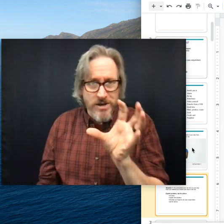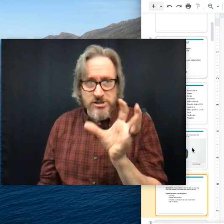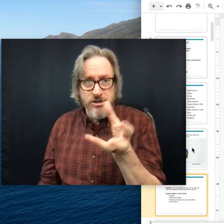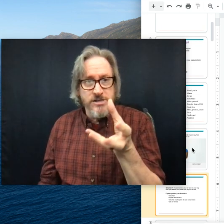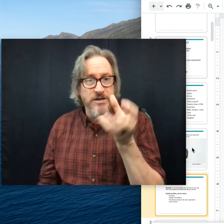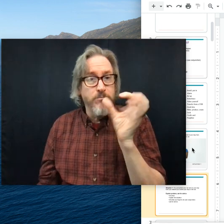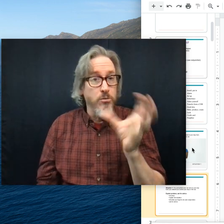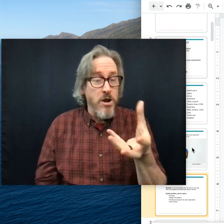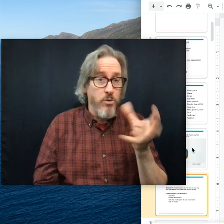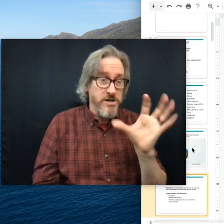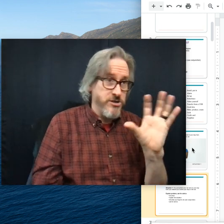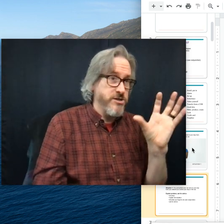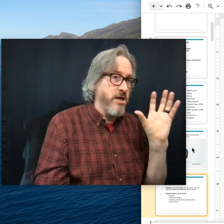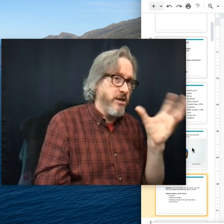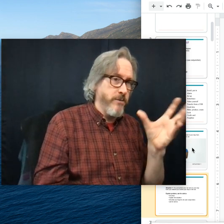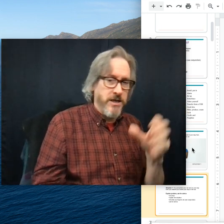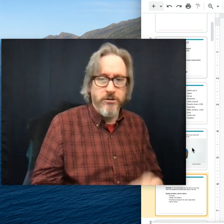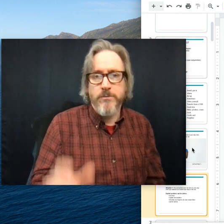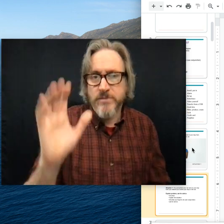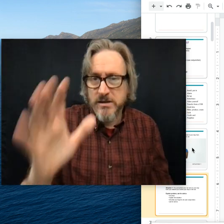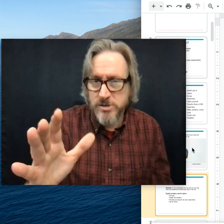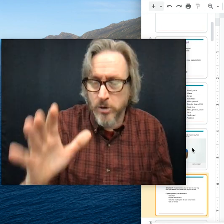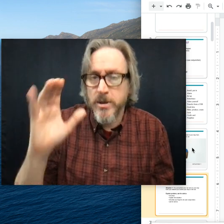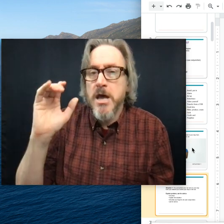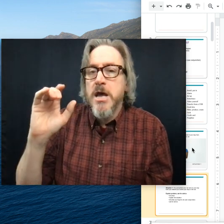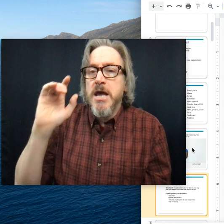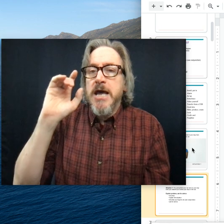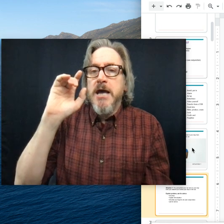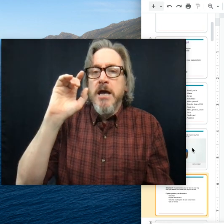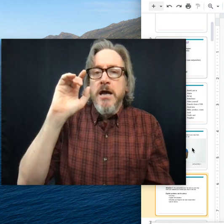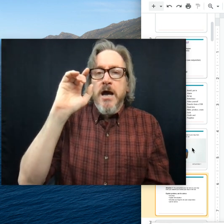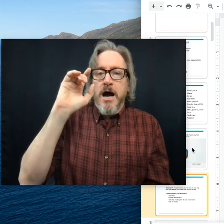verb questions and pronoun questions a little bit clearer. So